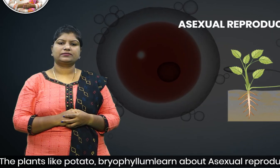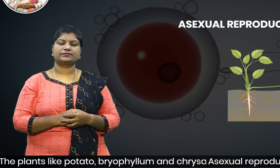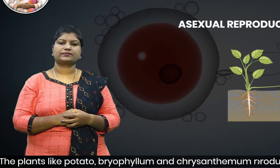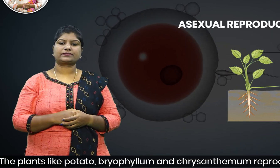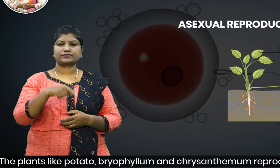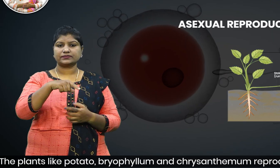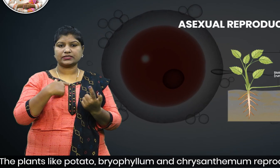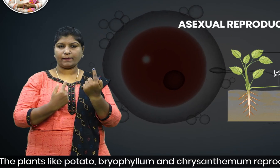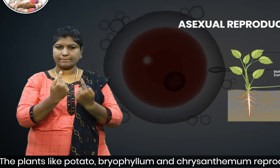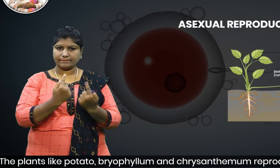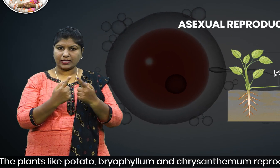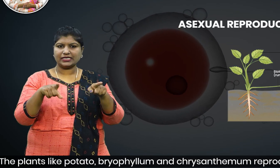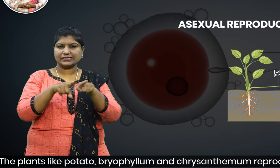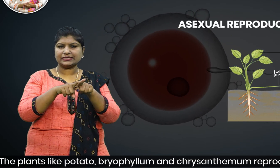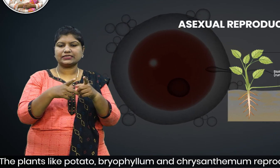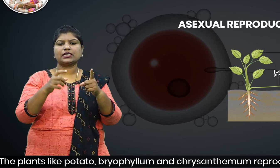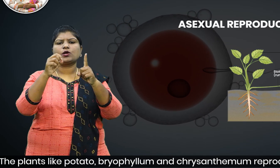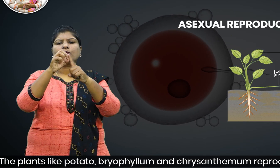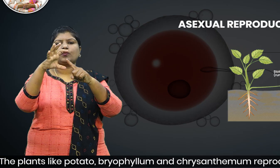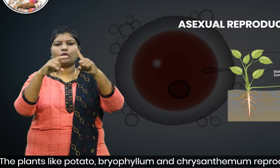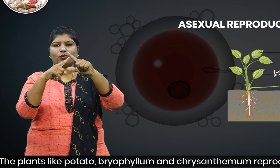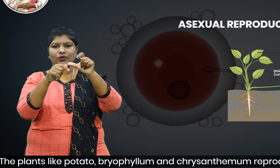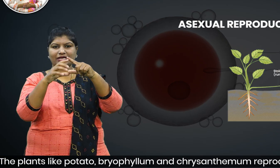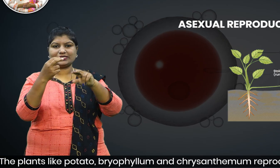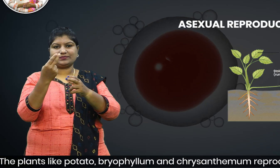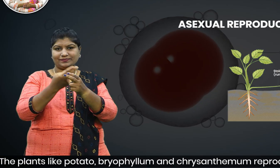The plants like potato,